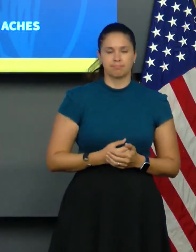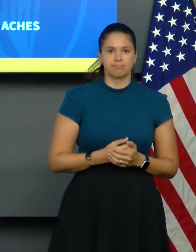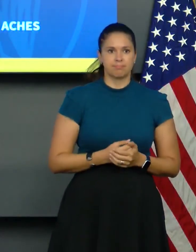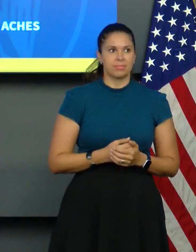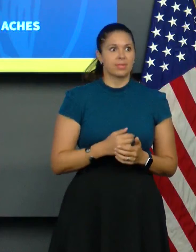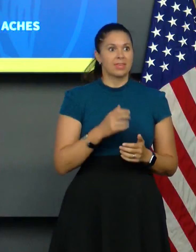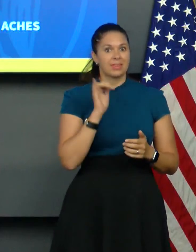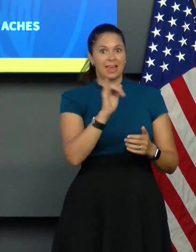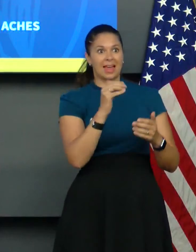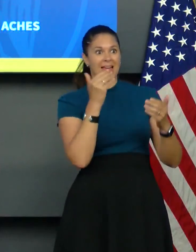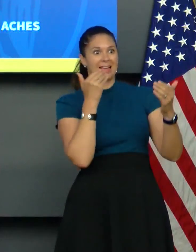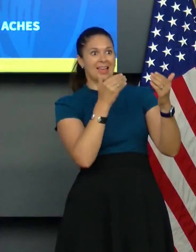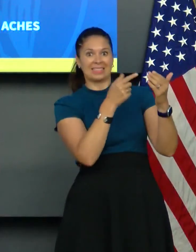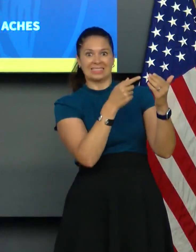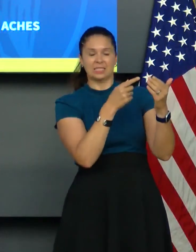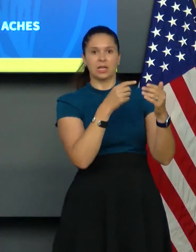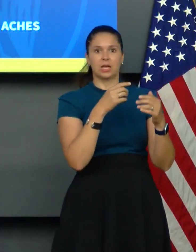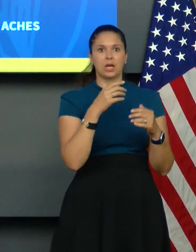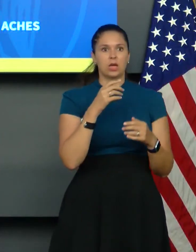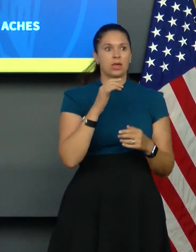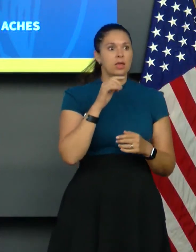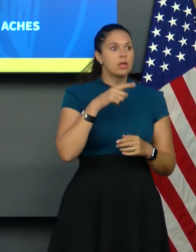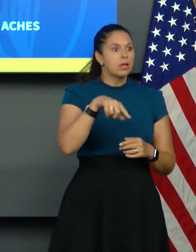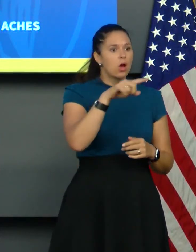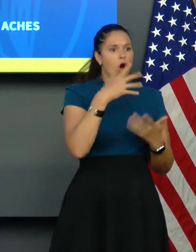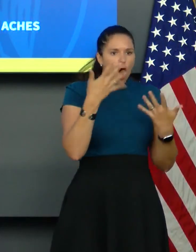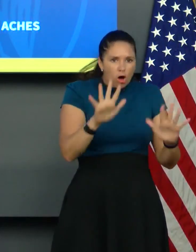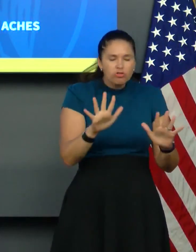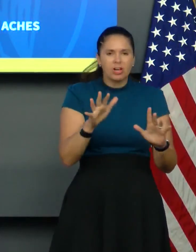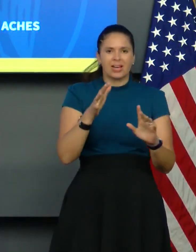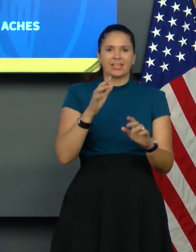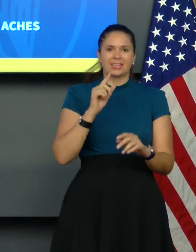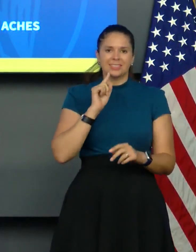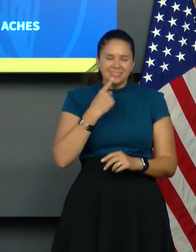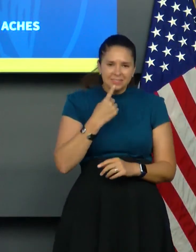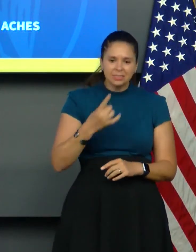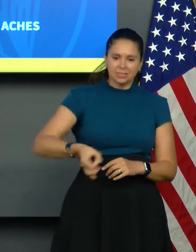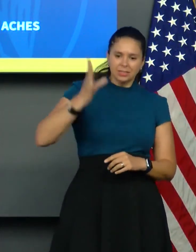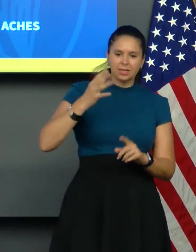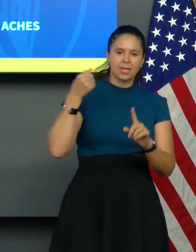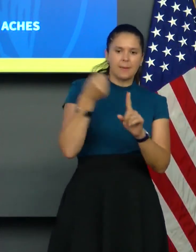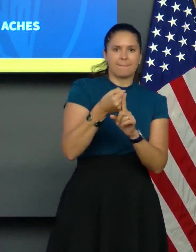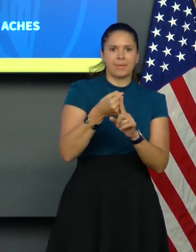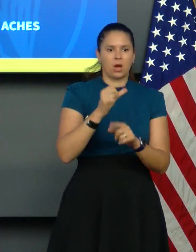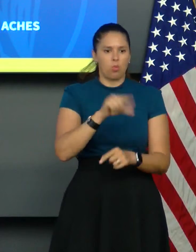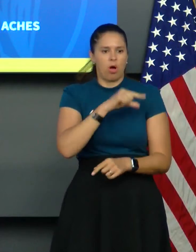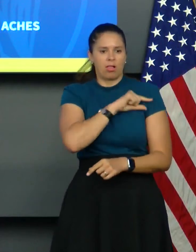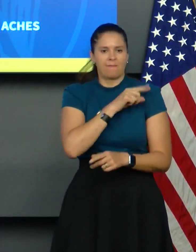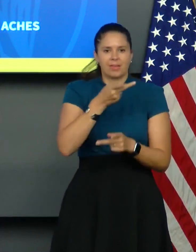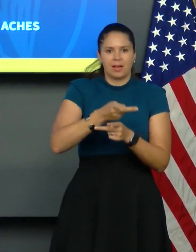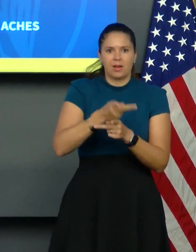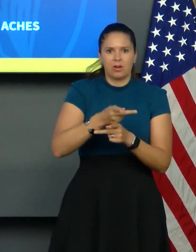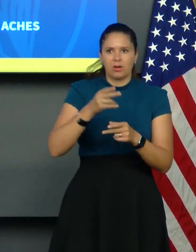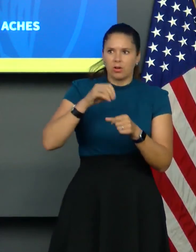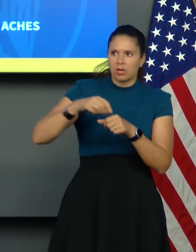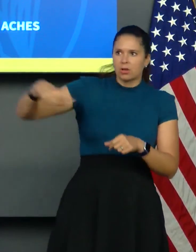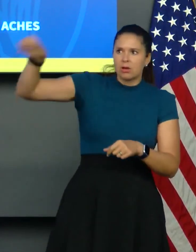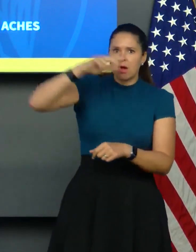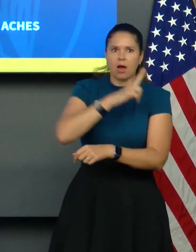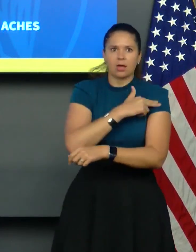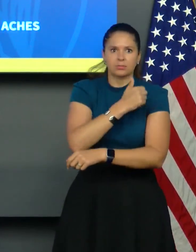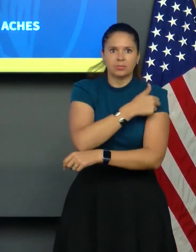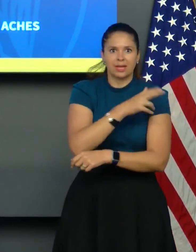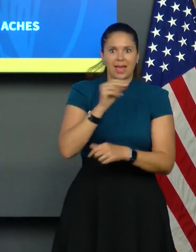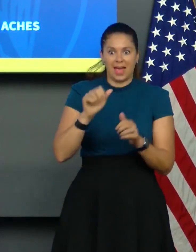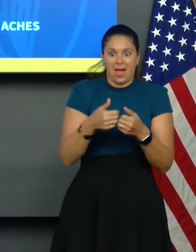And that are already adversely impacting the quality of care and the amount of care that is being